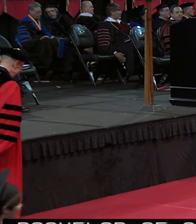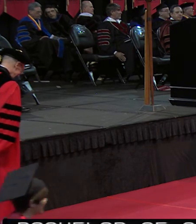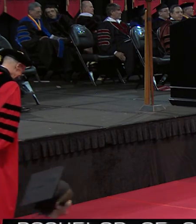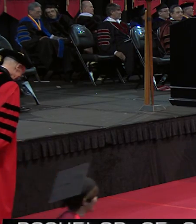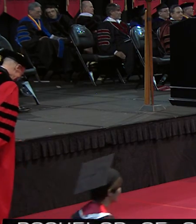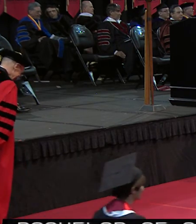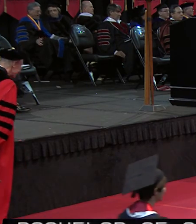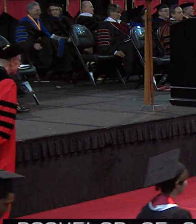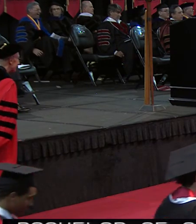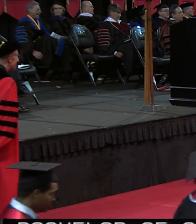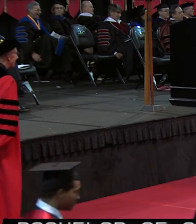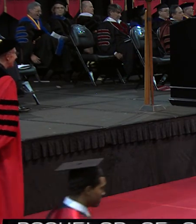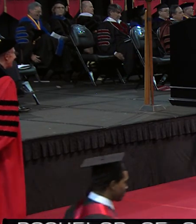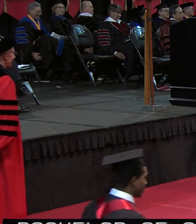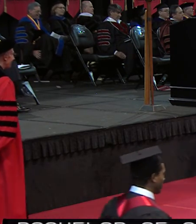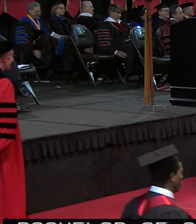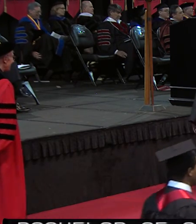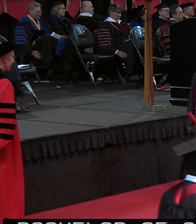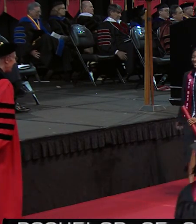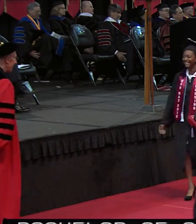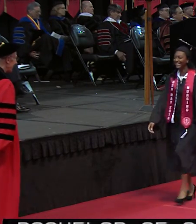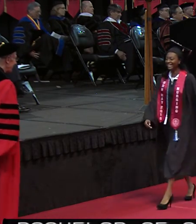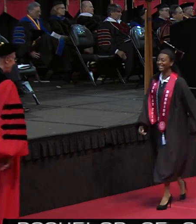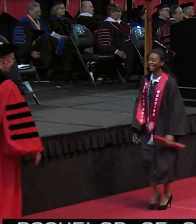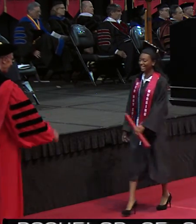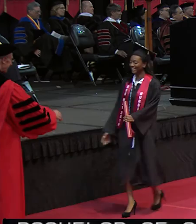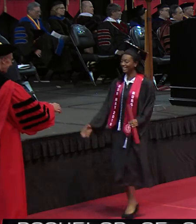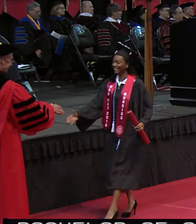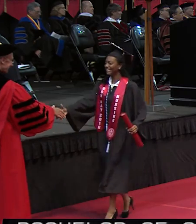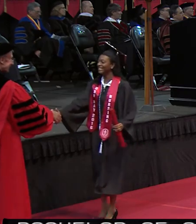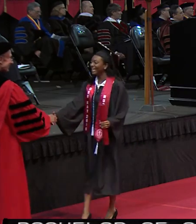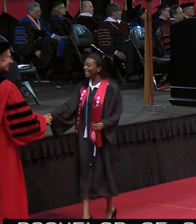graduating summa cum laude, Fabian Dominique Garza.